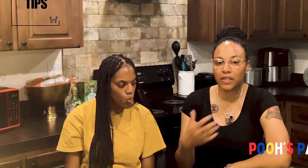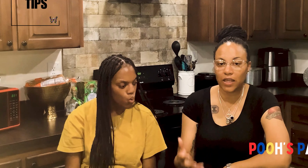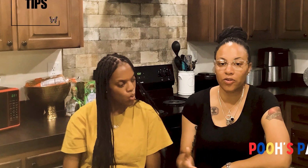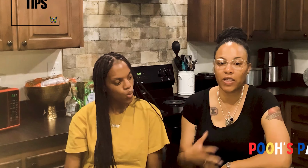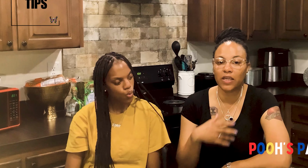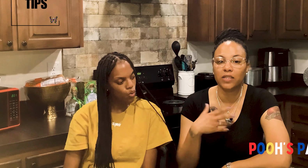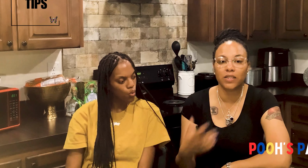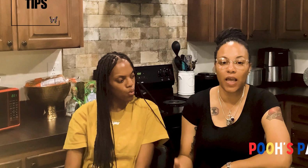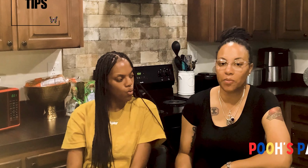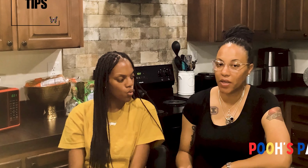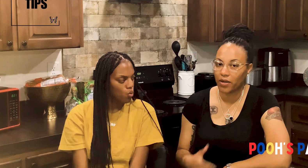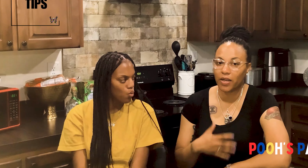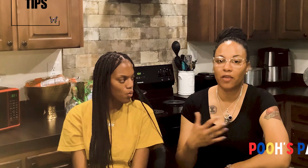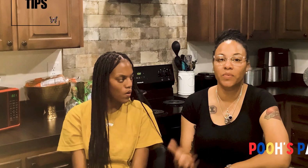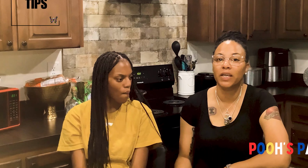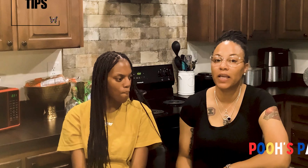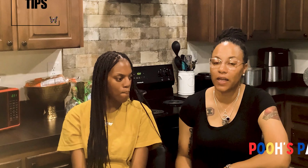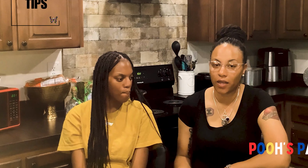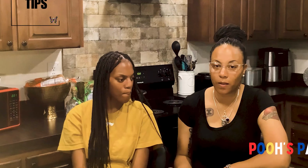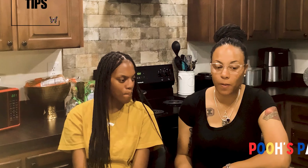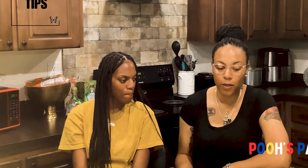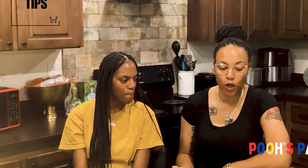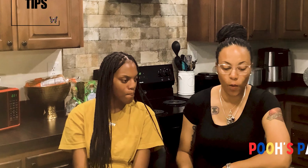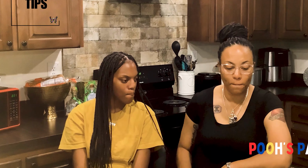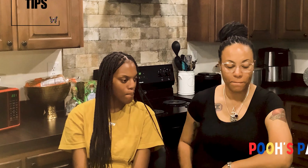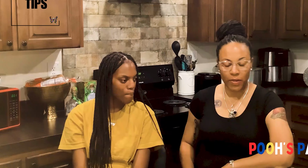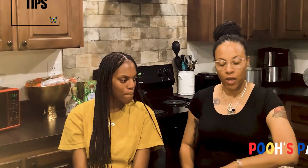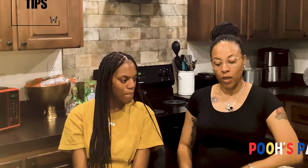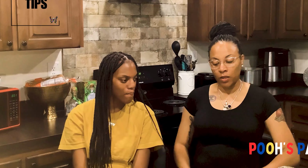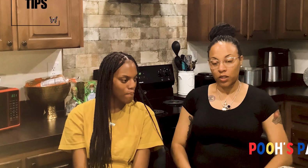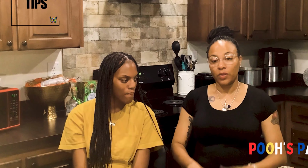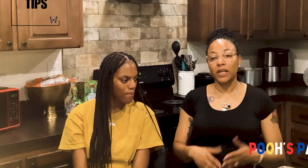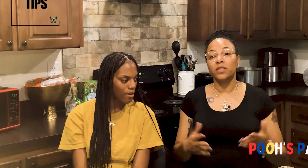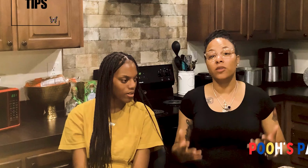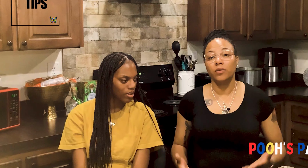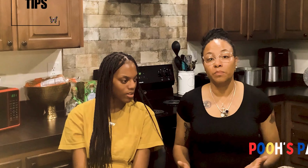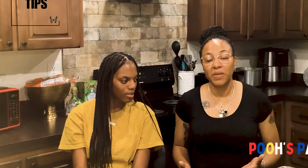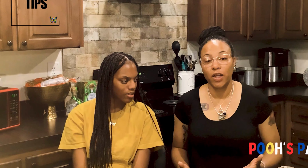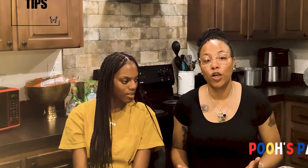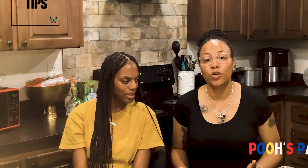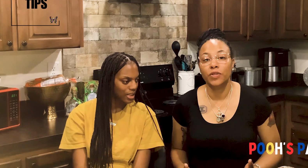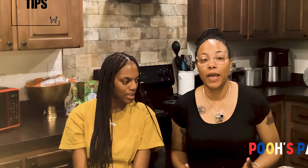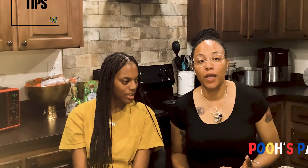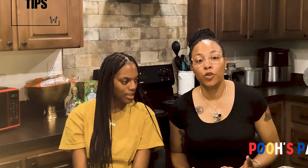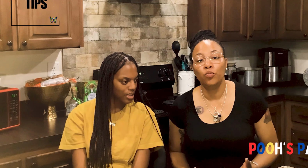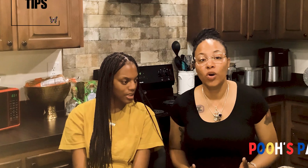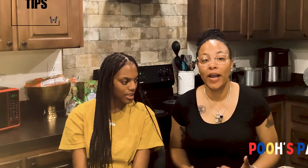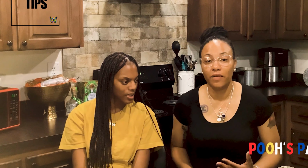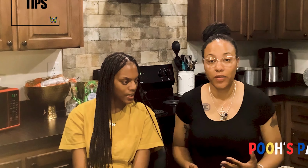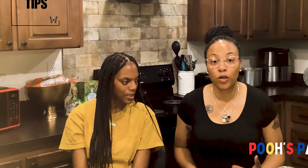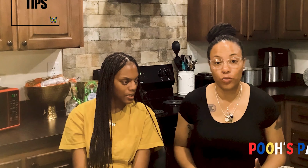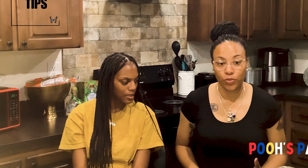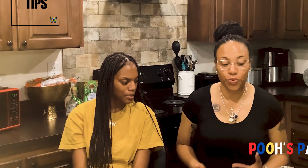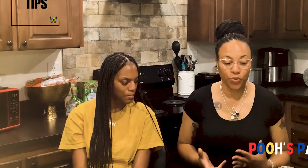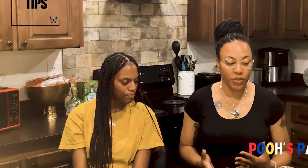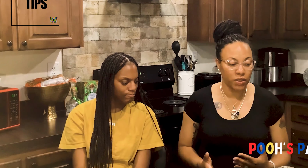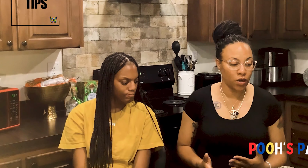continue to get the same care that they've been getting, So that is a big hurdle that you will have to go through. You must go